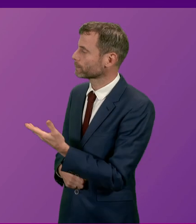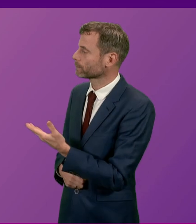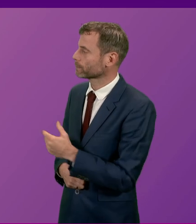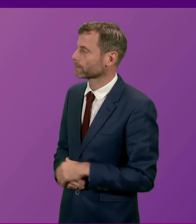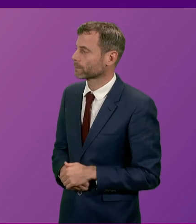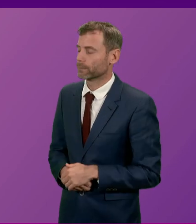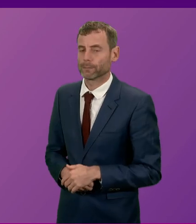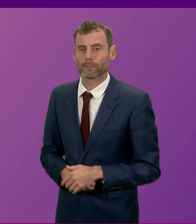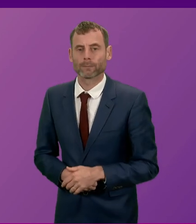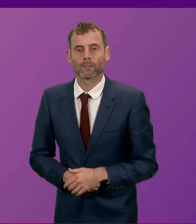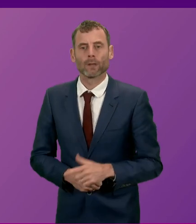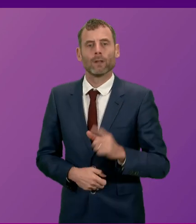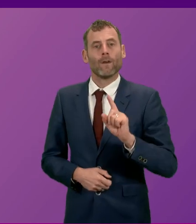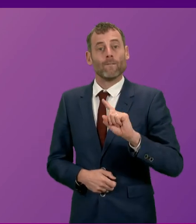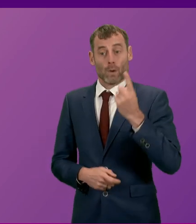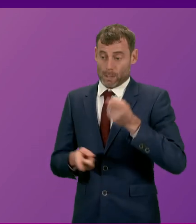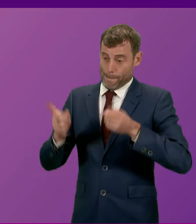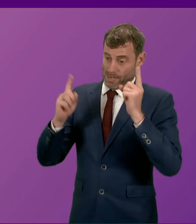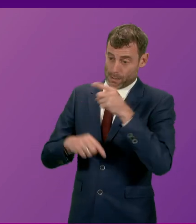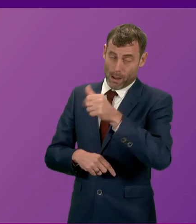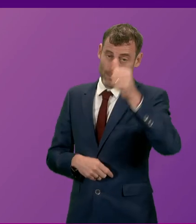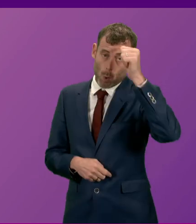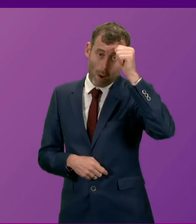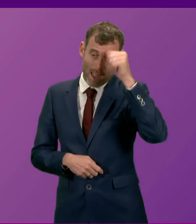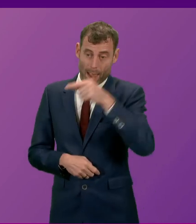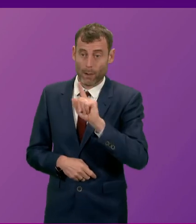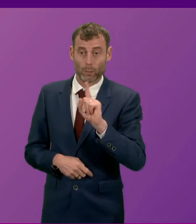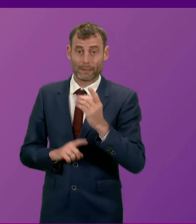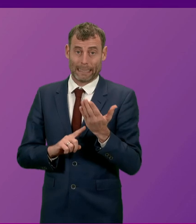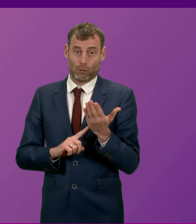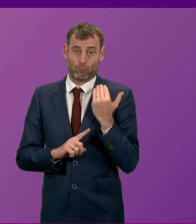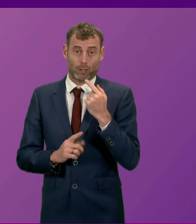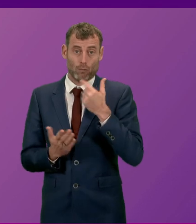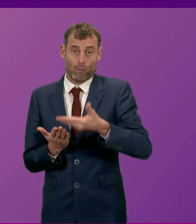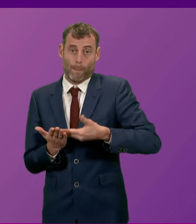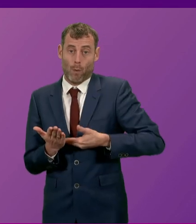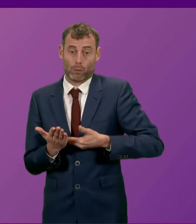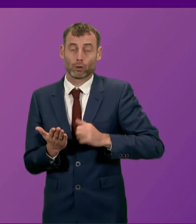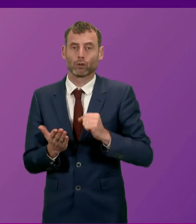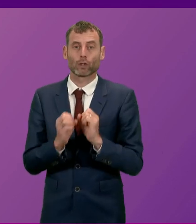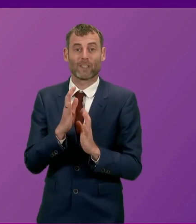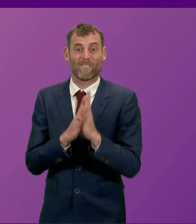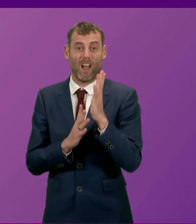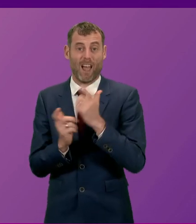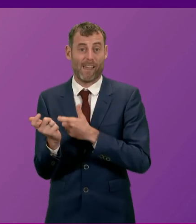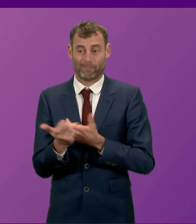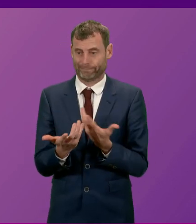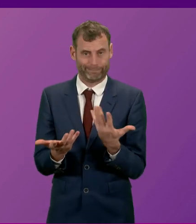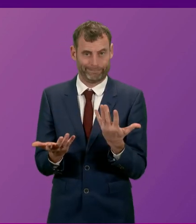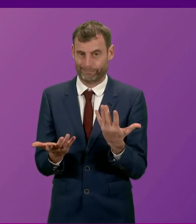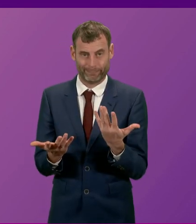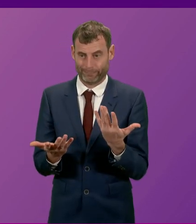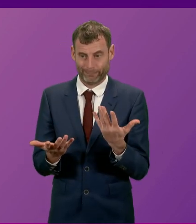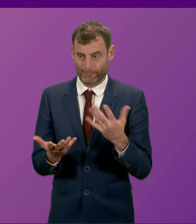Thank you, Presiding Officer. The First Minister will be aware of recent reports that the Scottish Fire Service is in a deathly spiral of